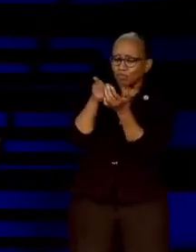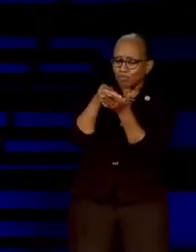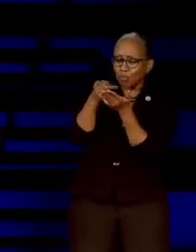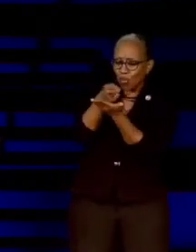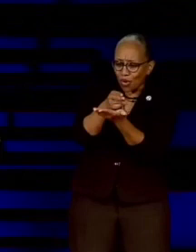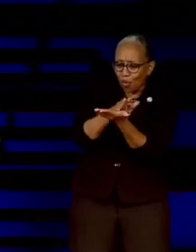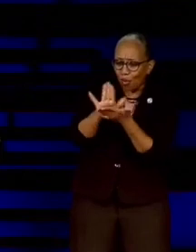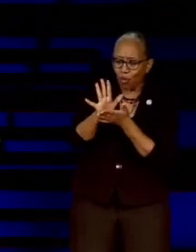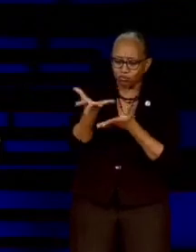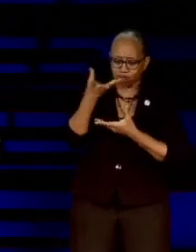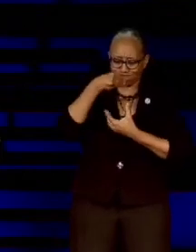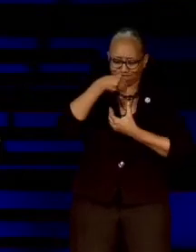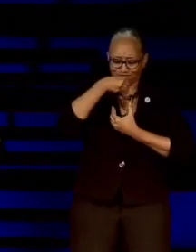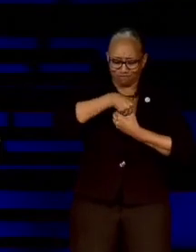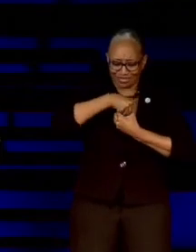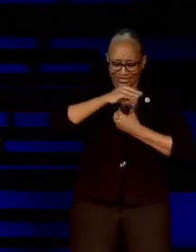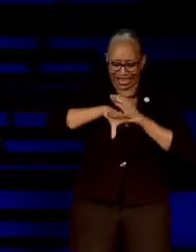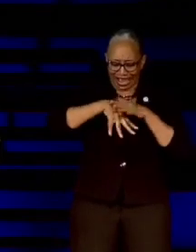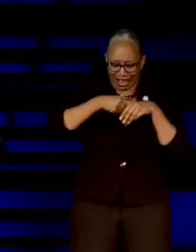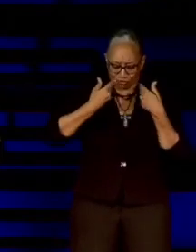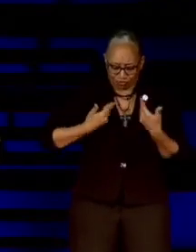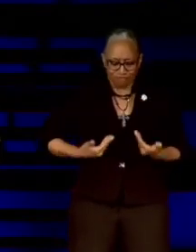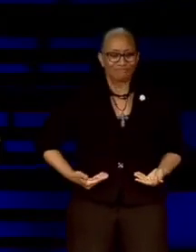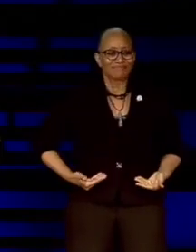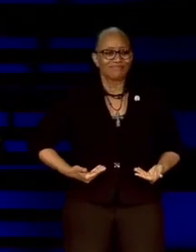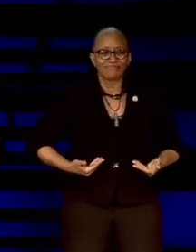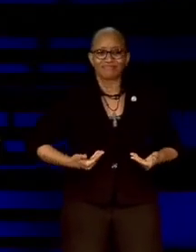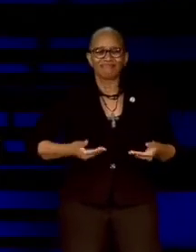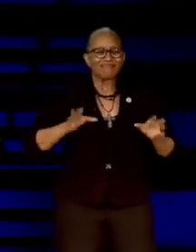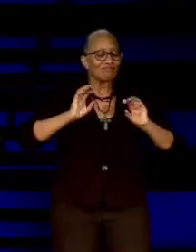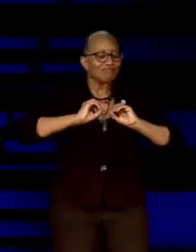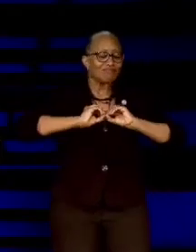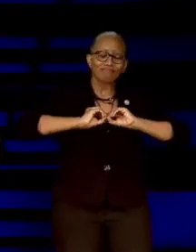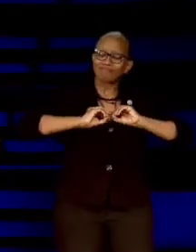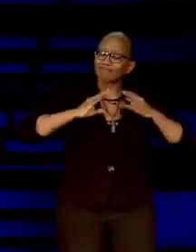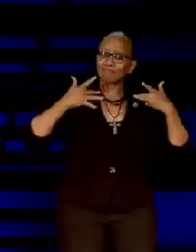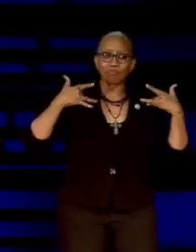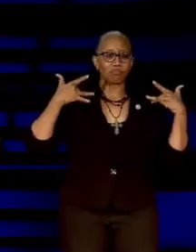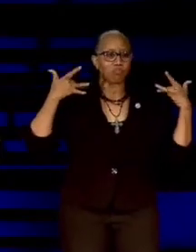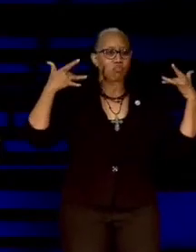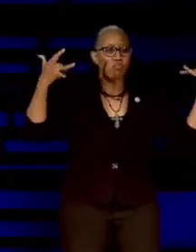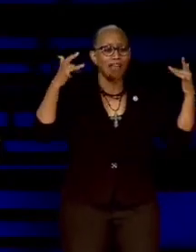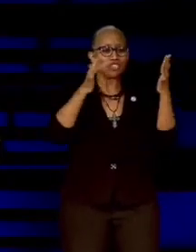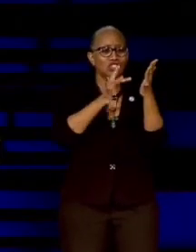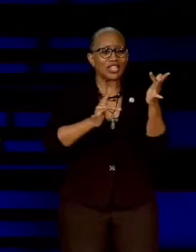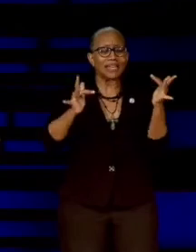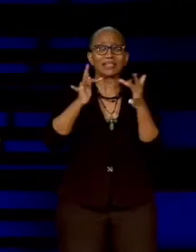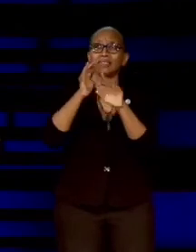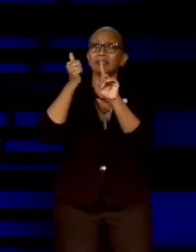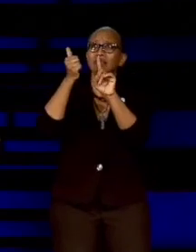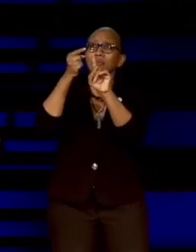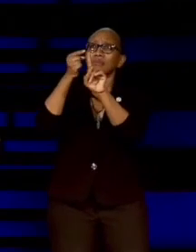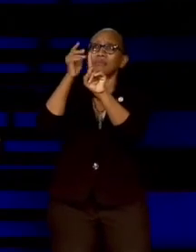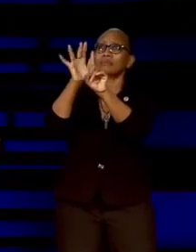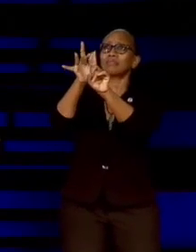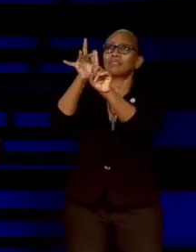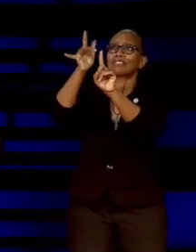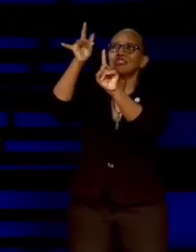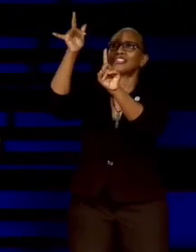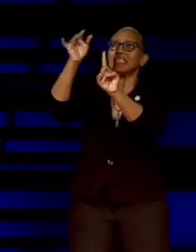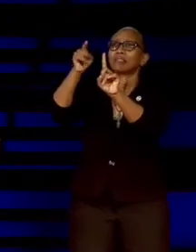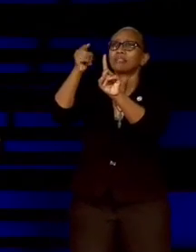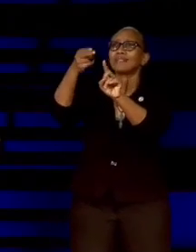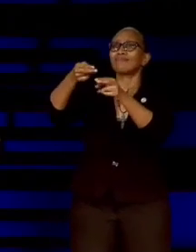from the inside out. There's nothing brighter than being able to see Jesus in a lofty